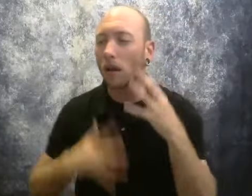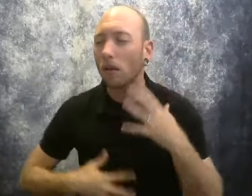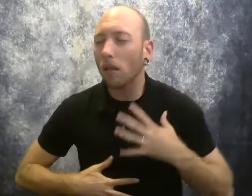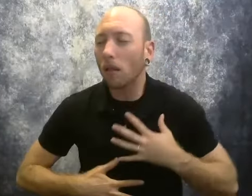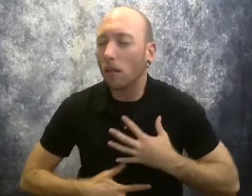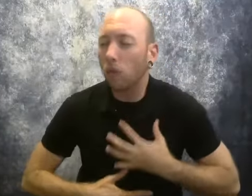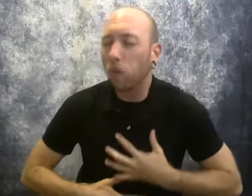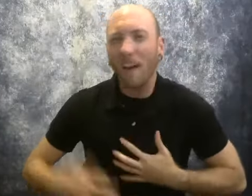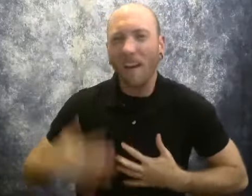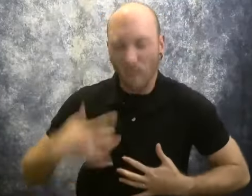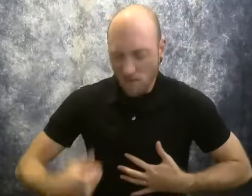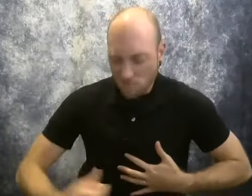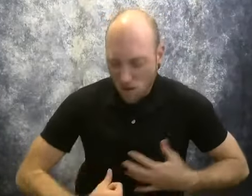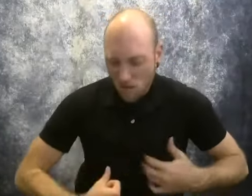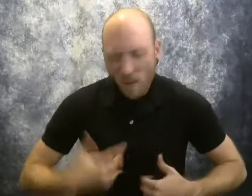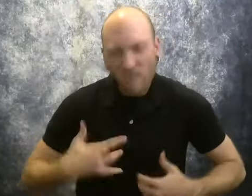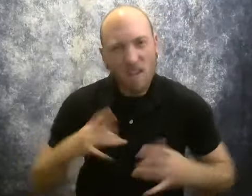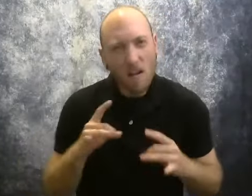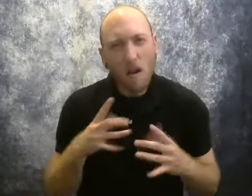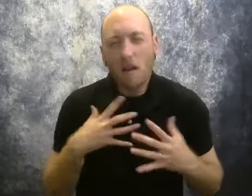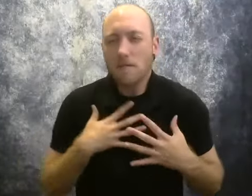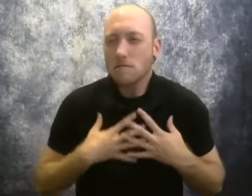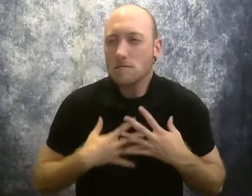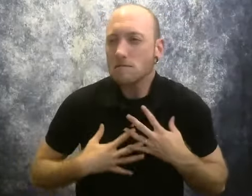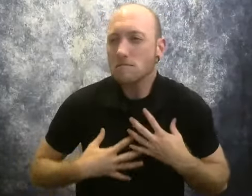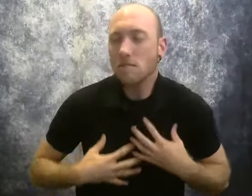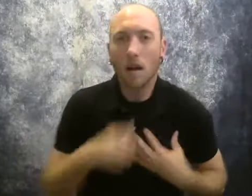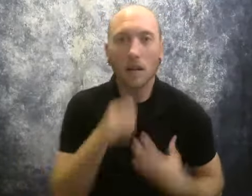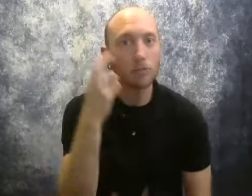soaked, and it felt like someone was kicking me in the guts the whole time, like punching me,